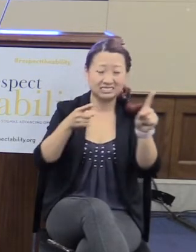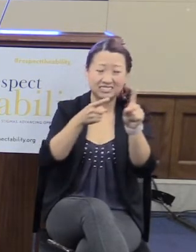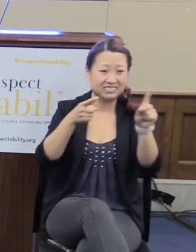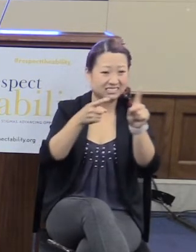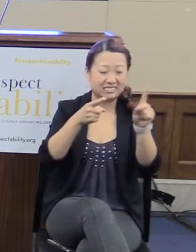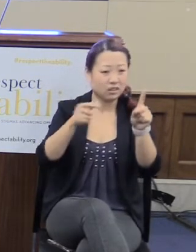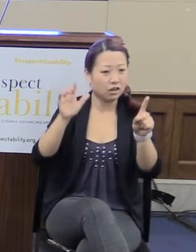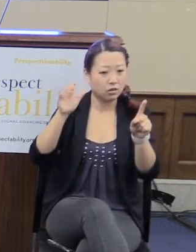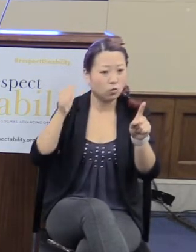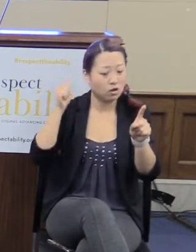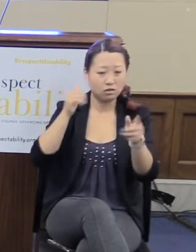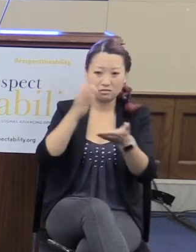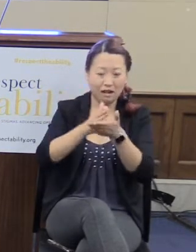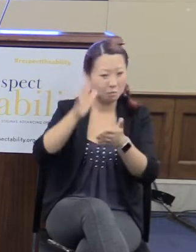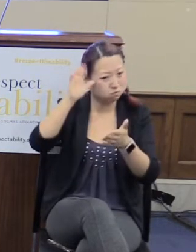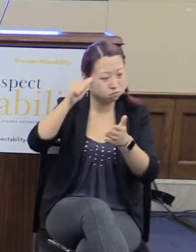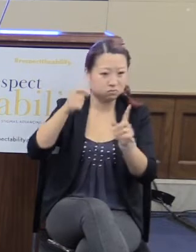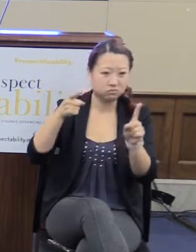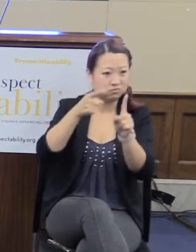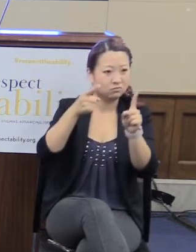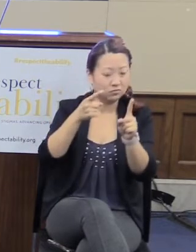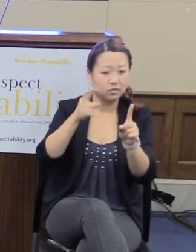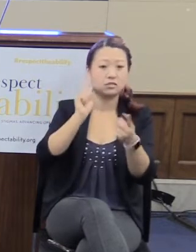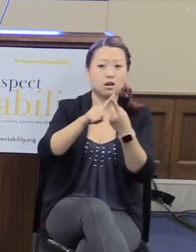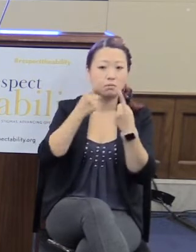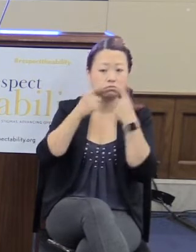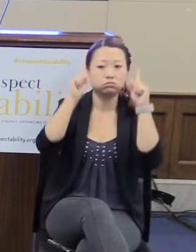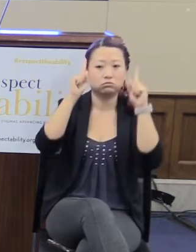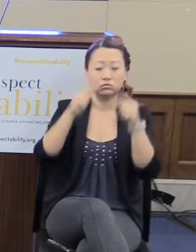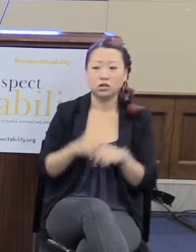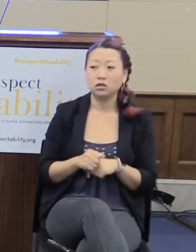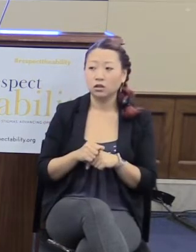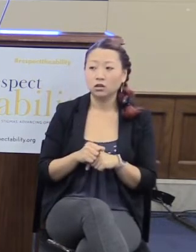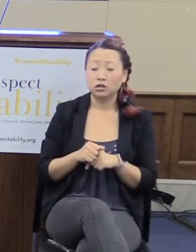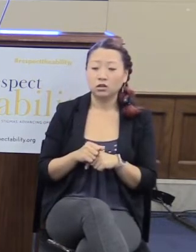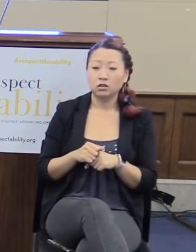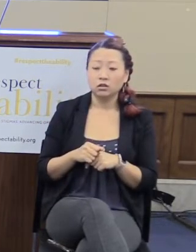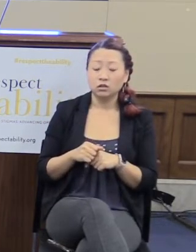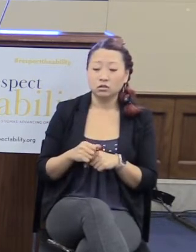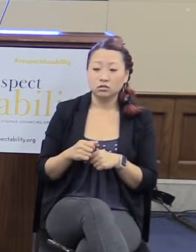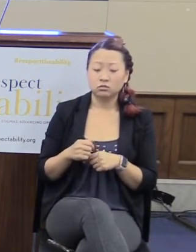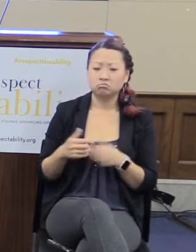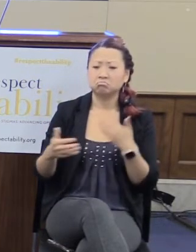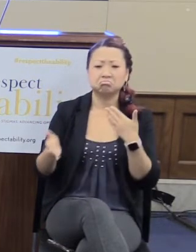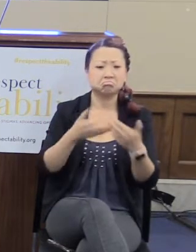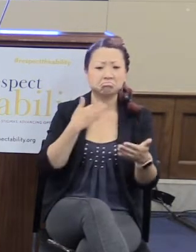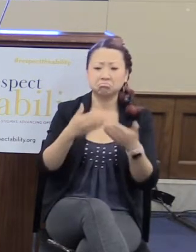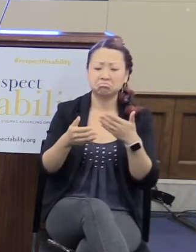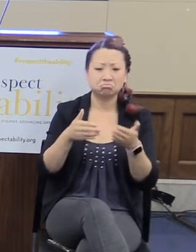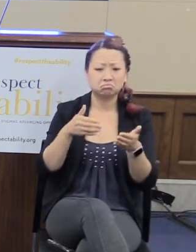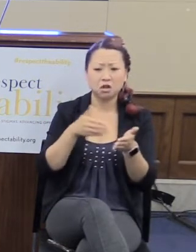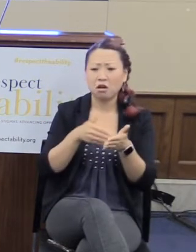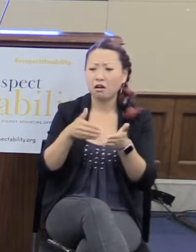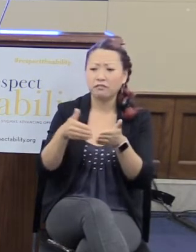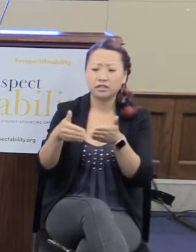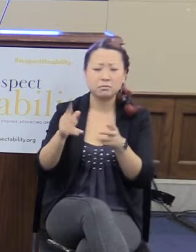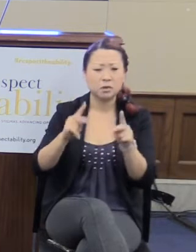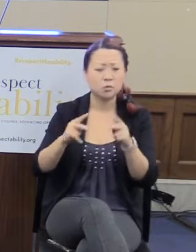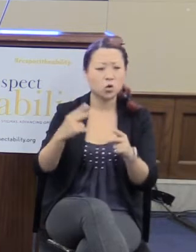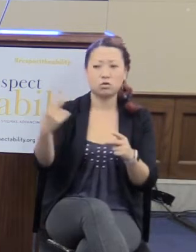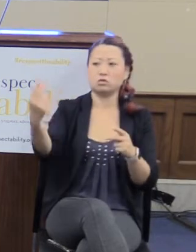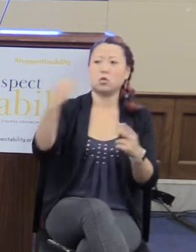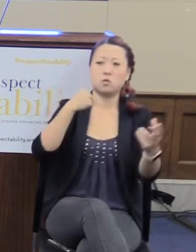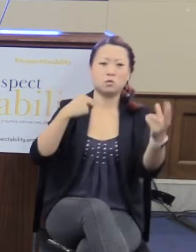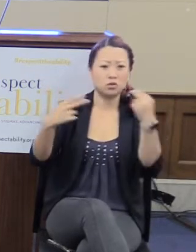they attain it. People that no matter how many times they have been said no